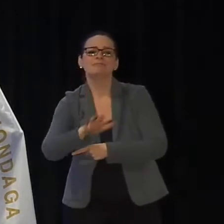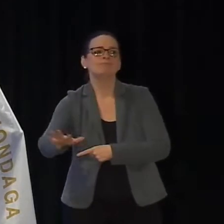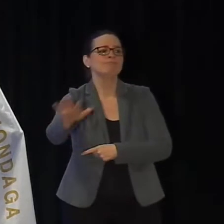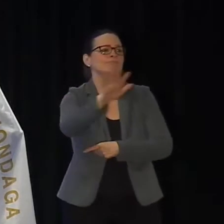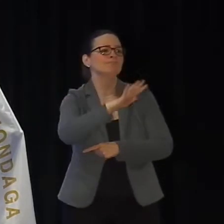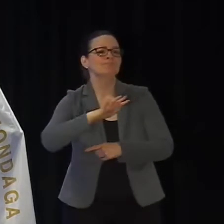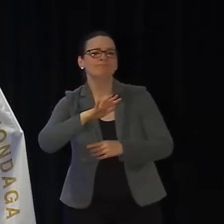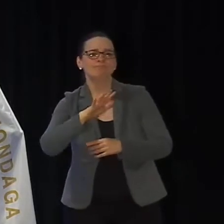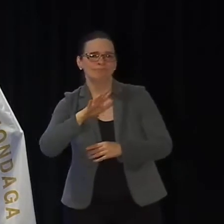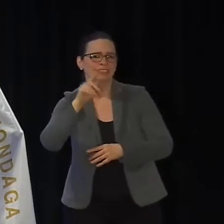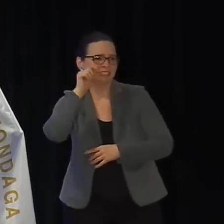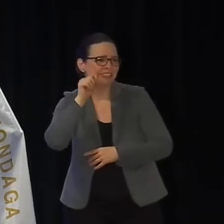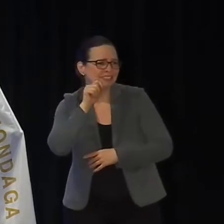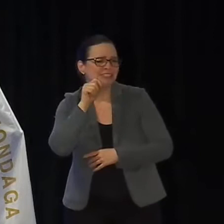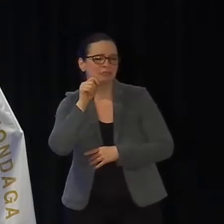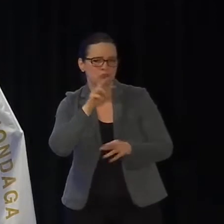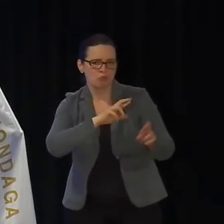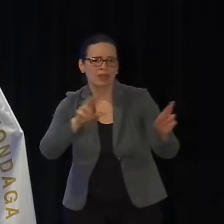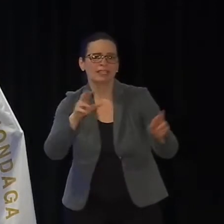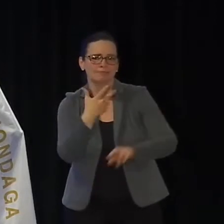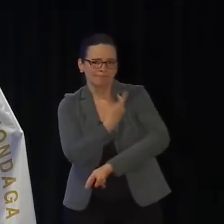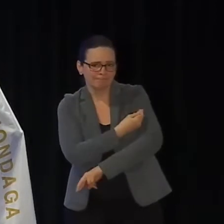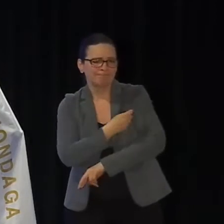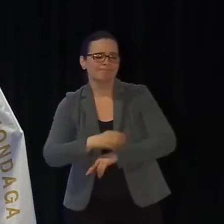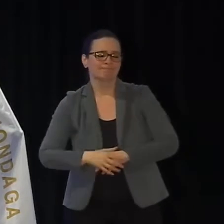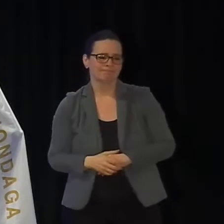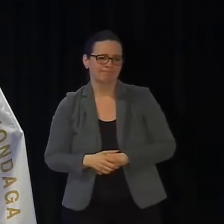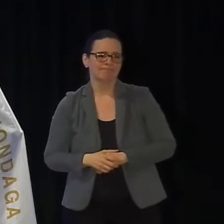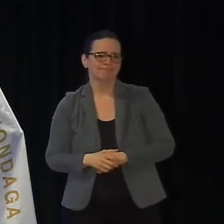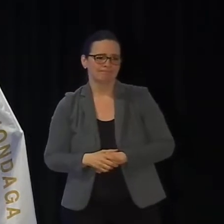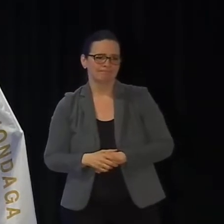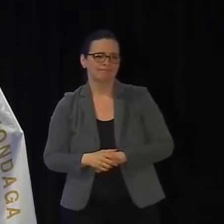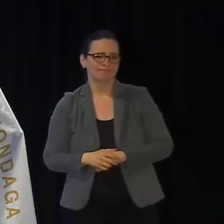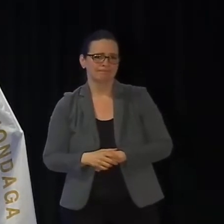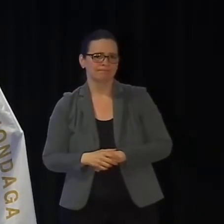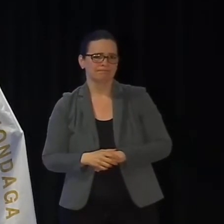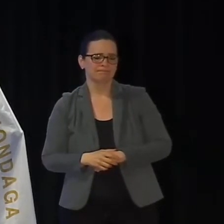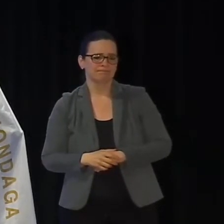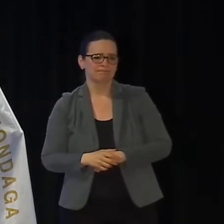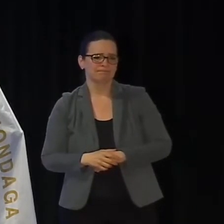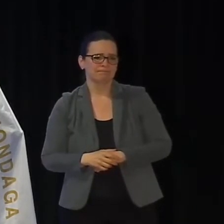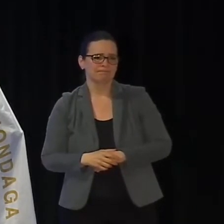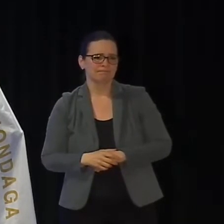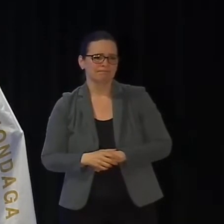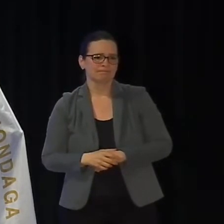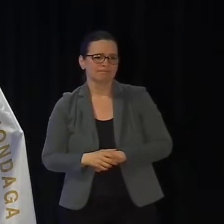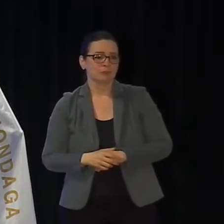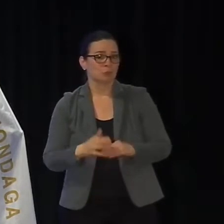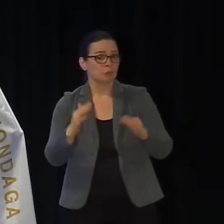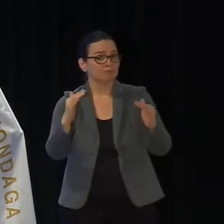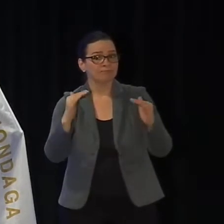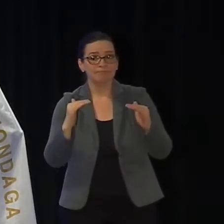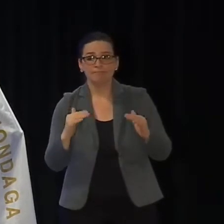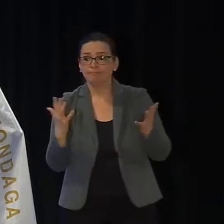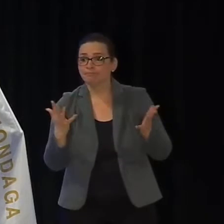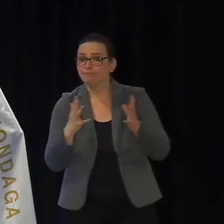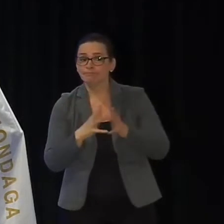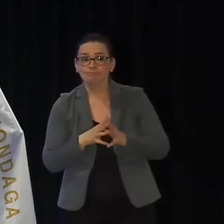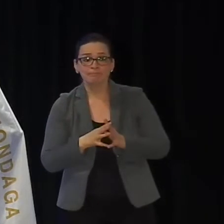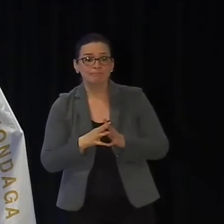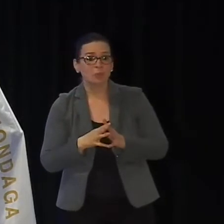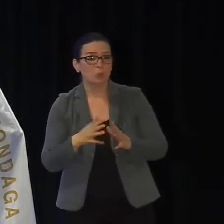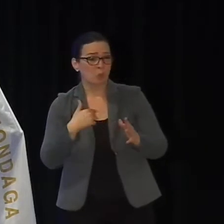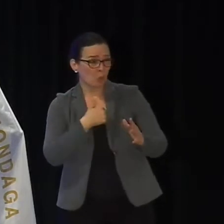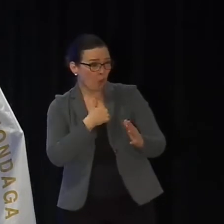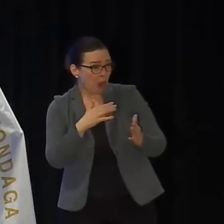so we can really attack where these cases are generating. But overall, we're happy. We've been asking the